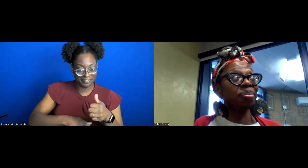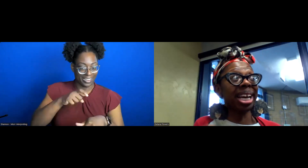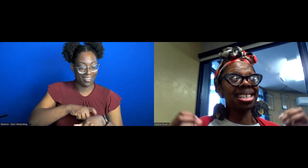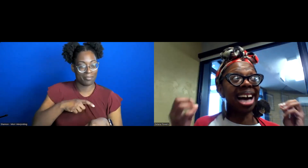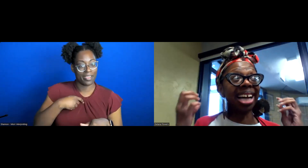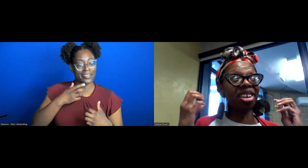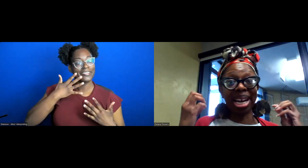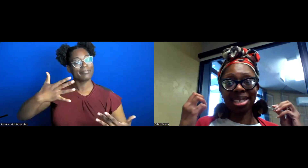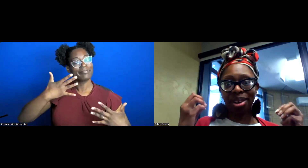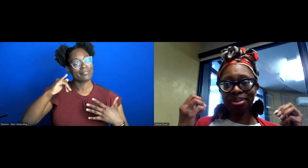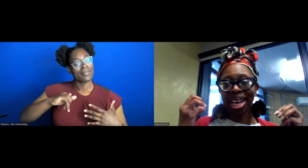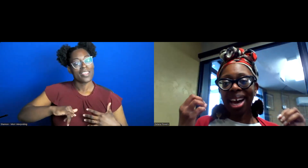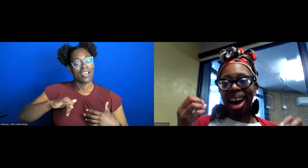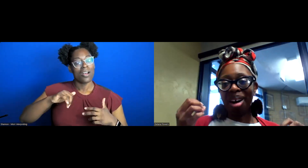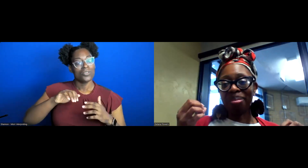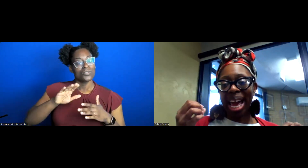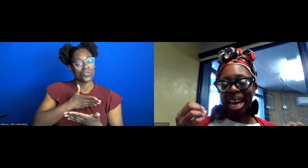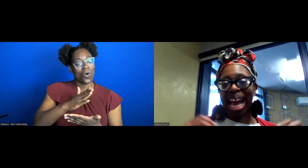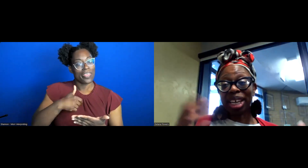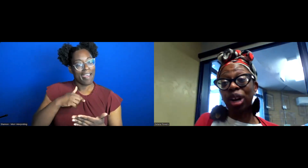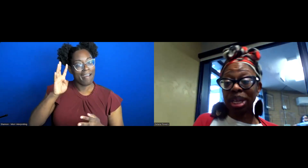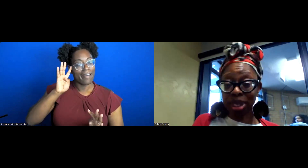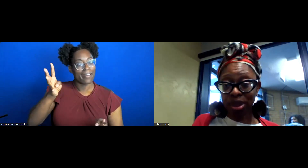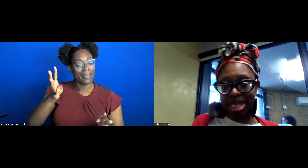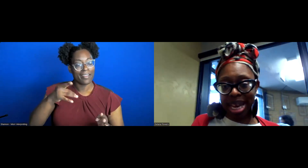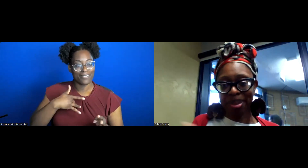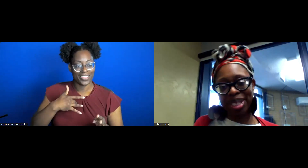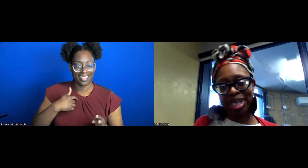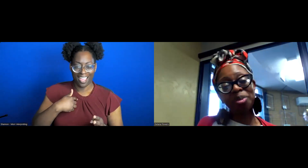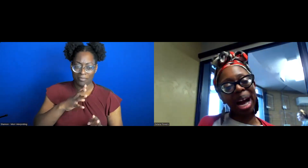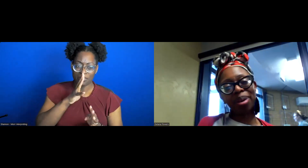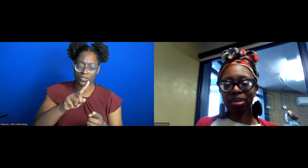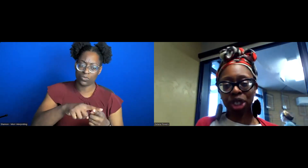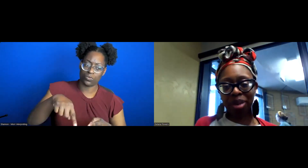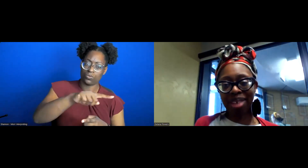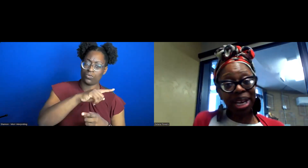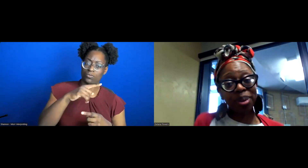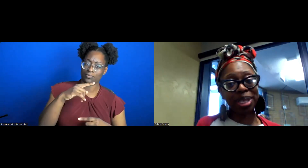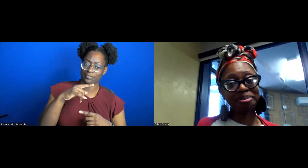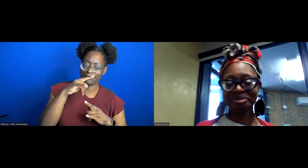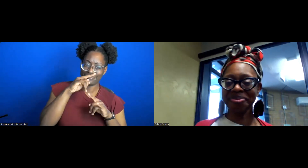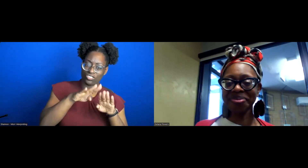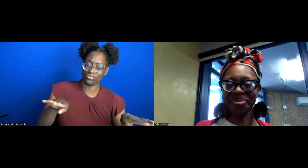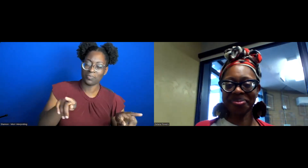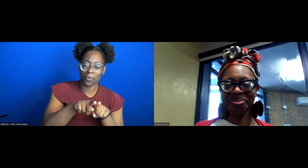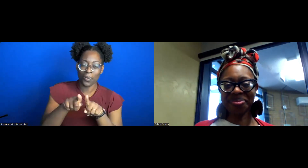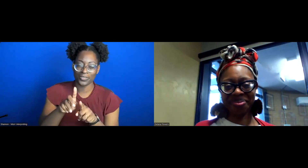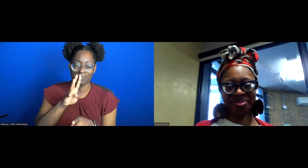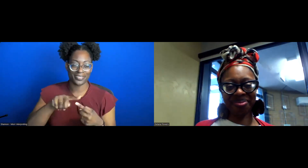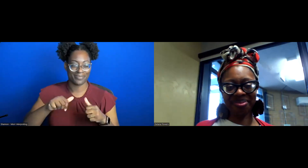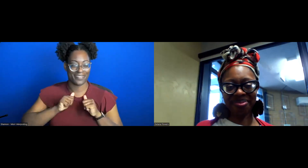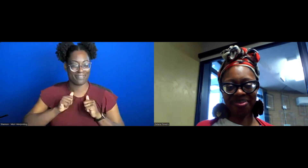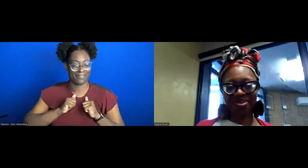my hair because I love myself. And I encourage them to do the same. So I would love to share my video with you.